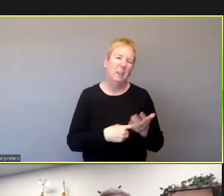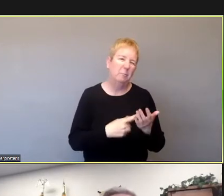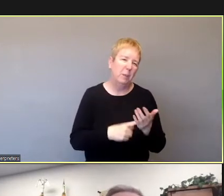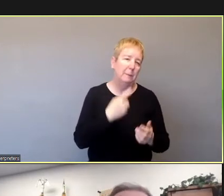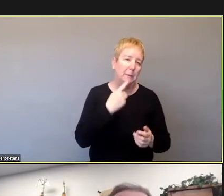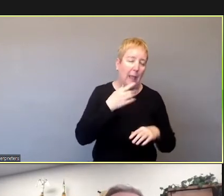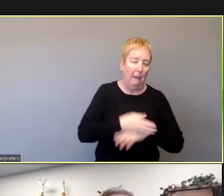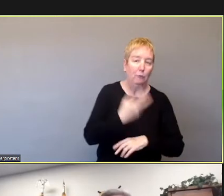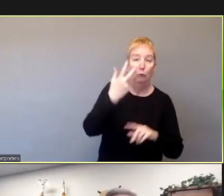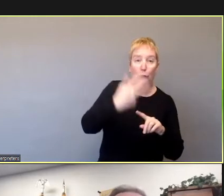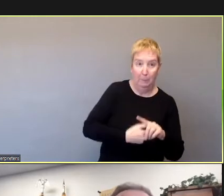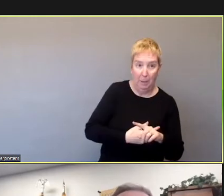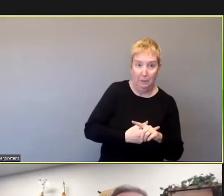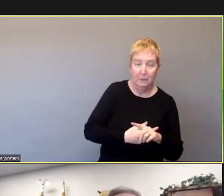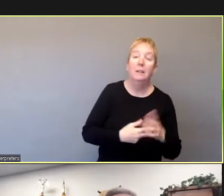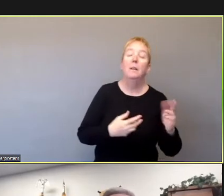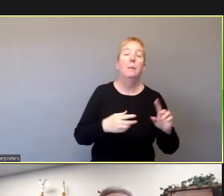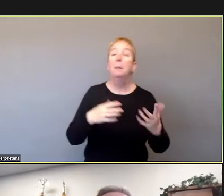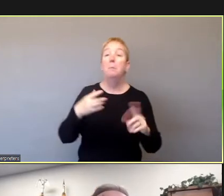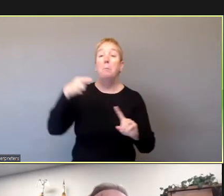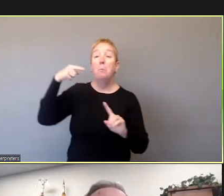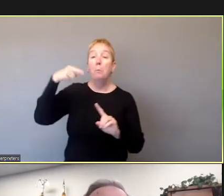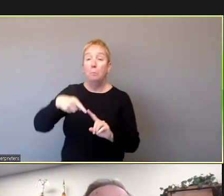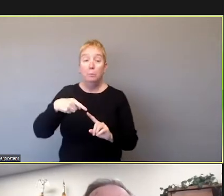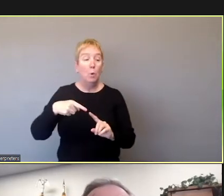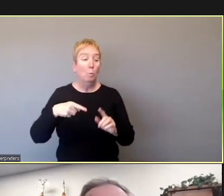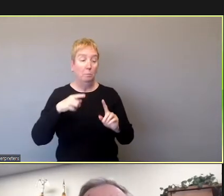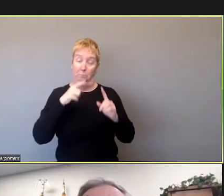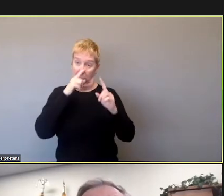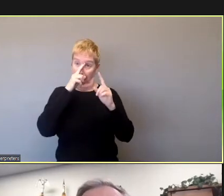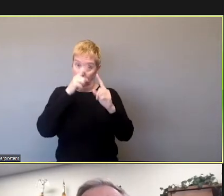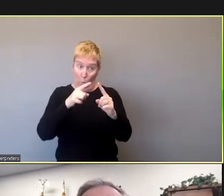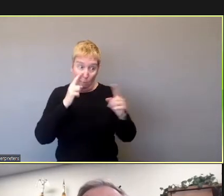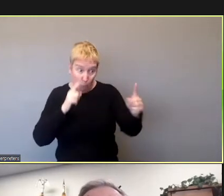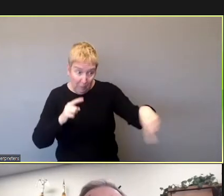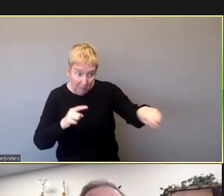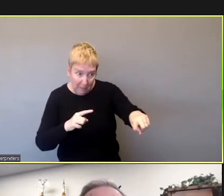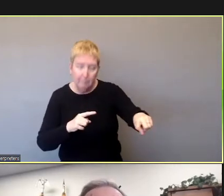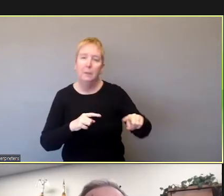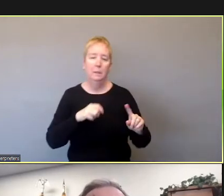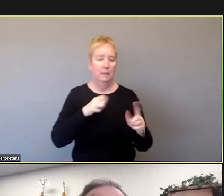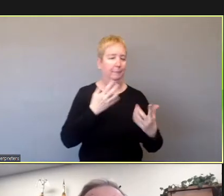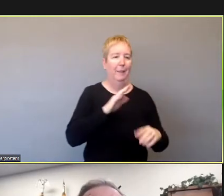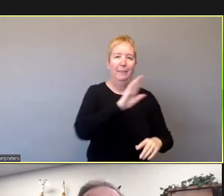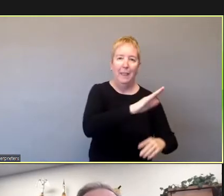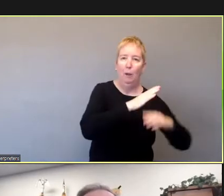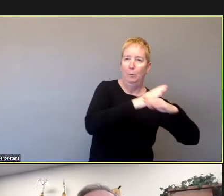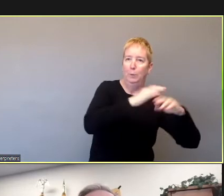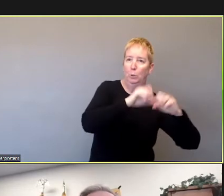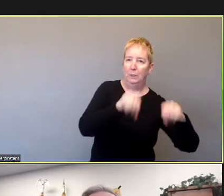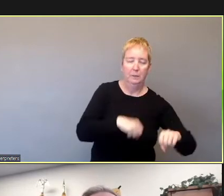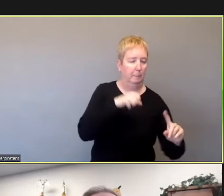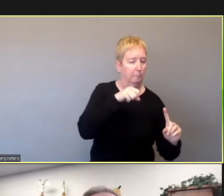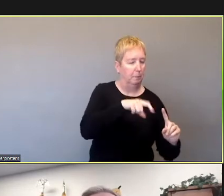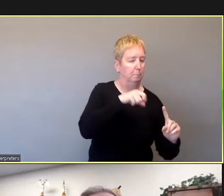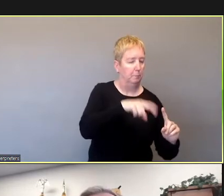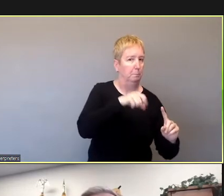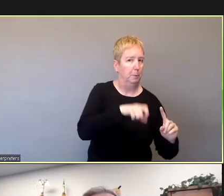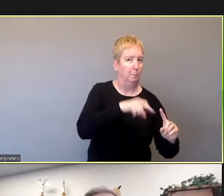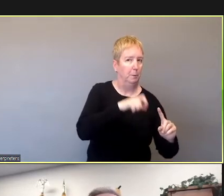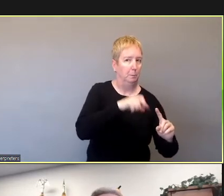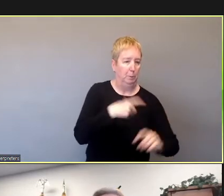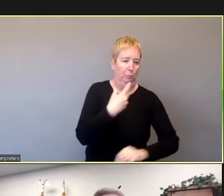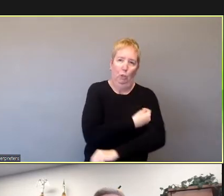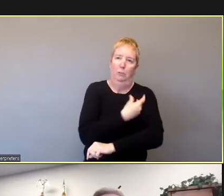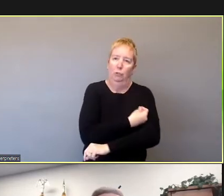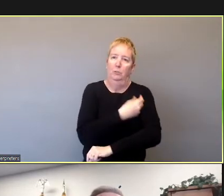again, to try to keep stimulating the immune system of immunosuppressed people with repeat challenges to get them to